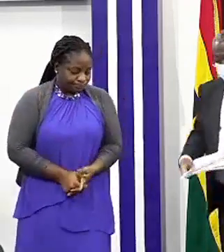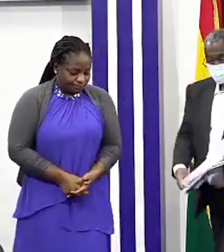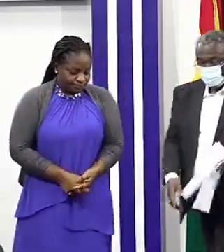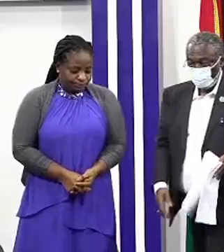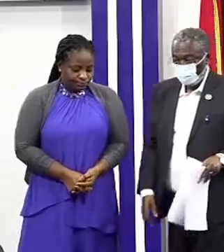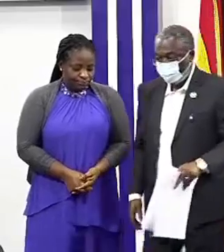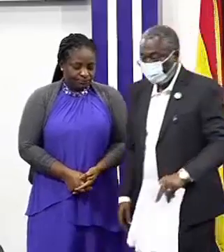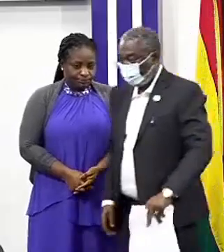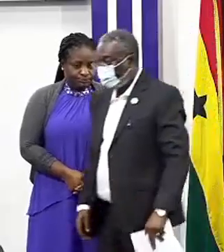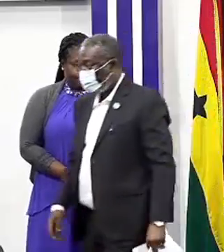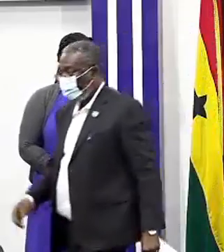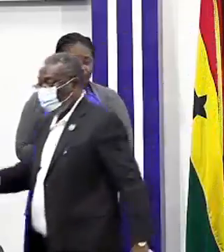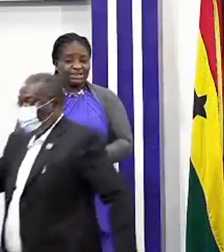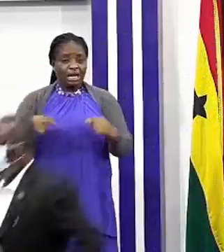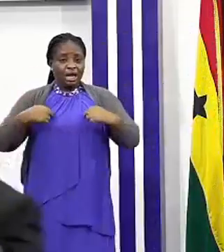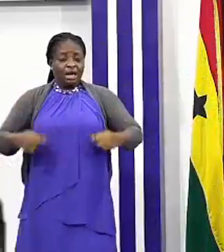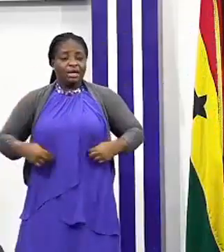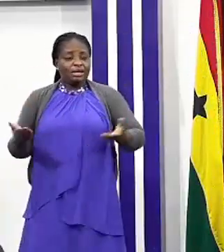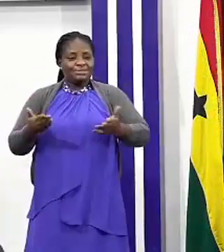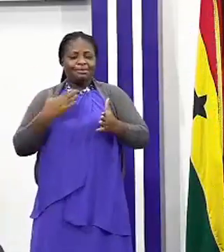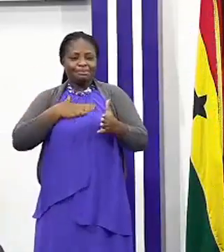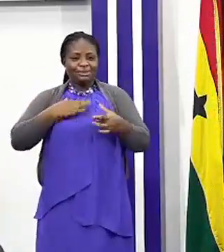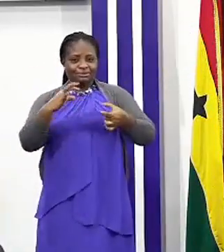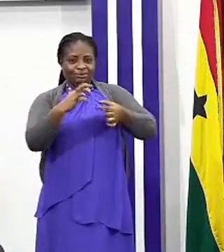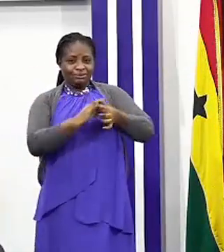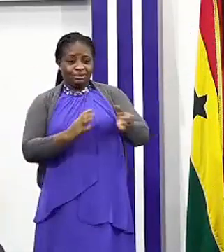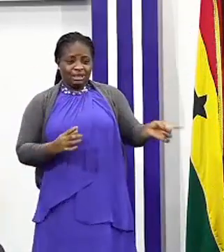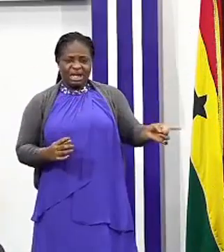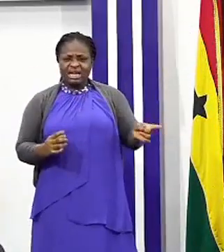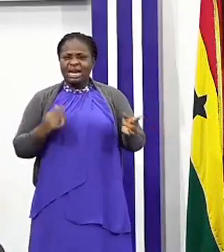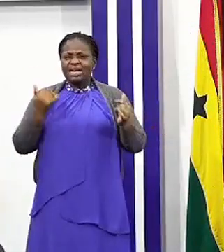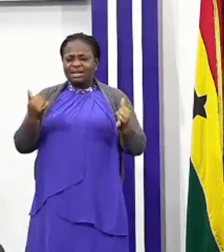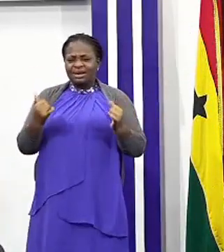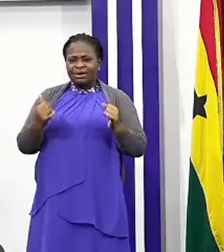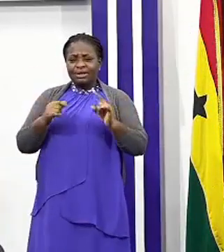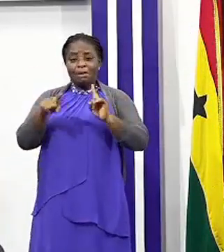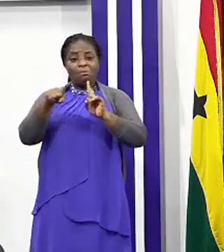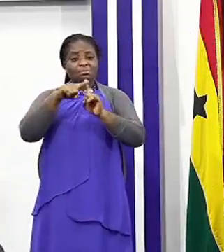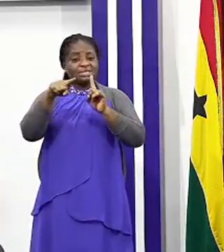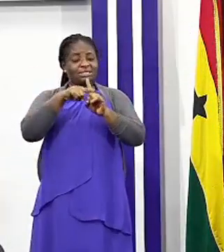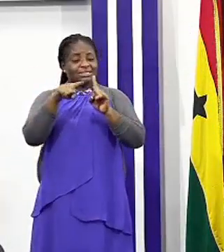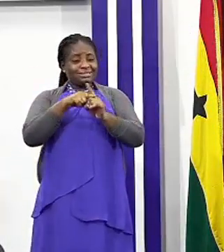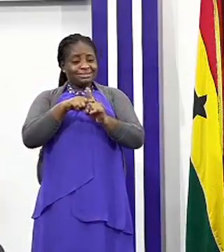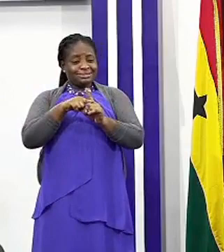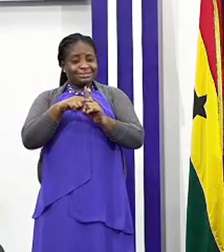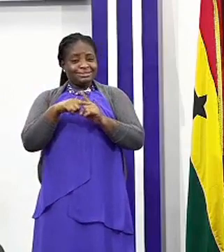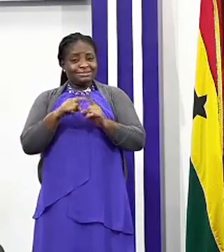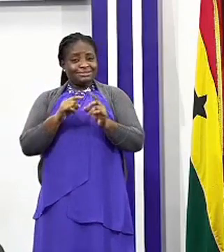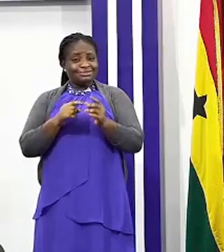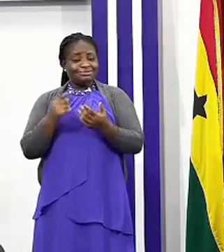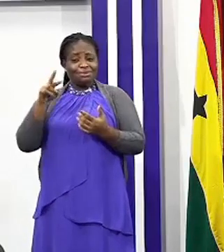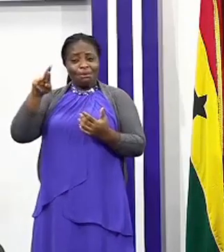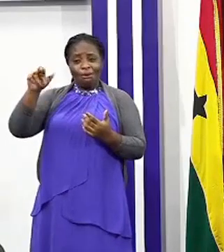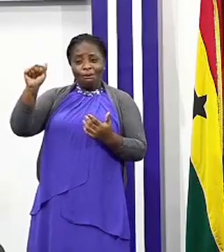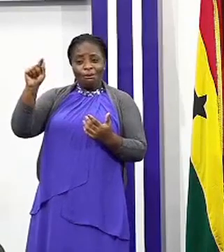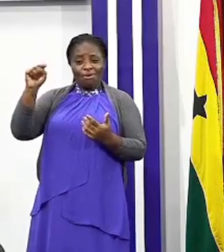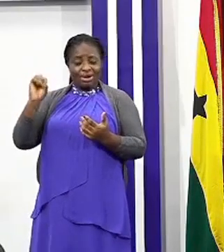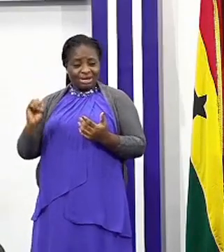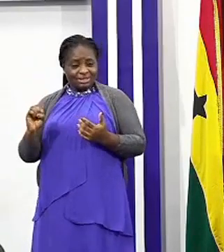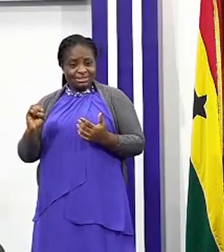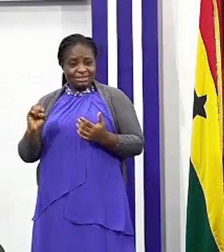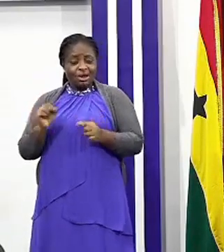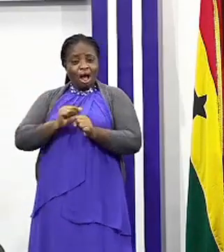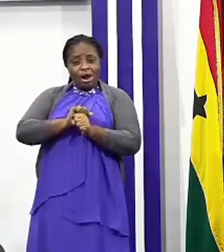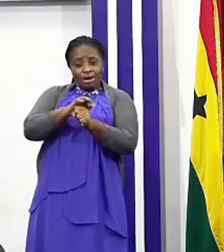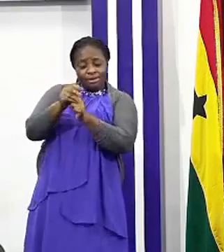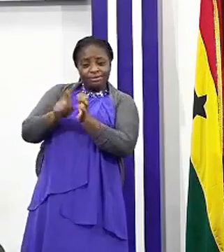Thank you. Ghana Health Service, please join us. So it's my understanding that the questions of positivity incidence of